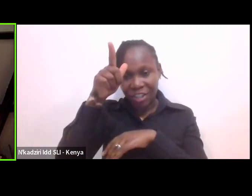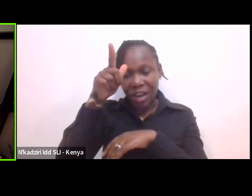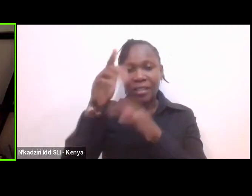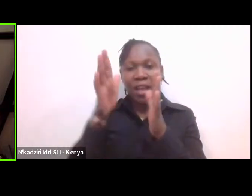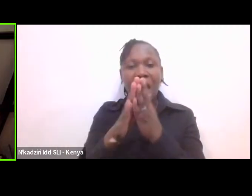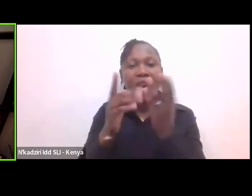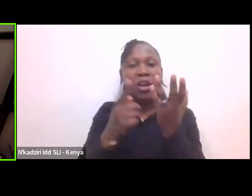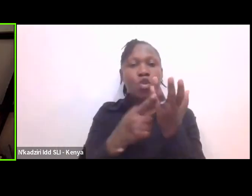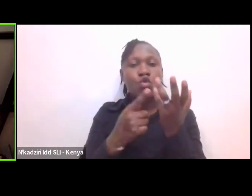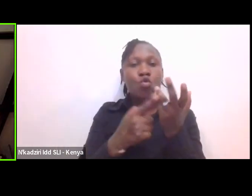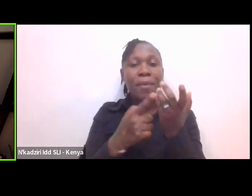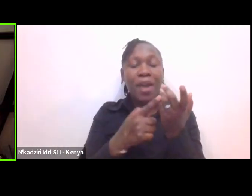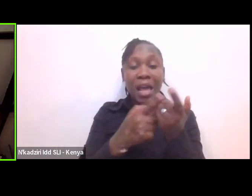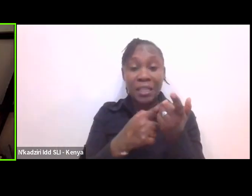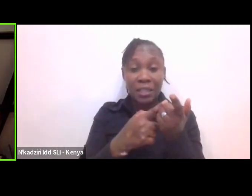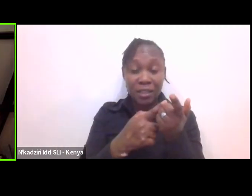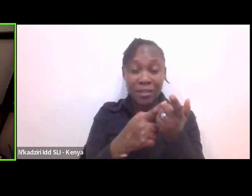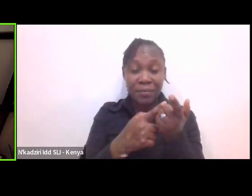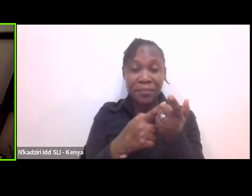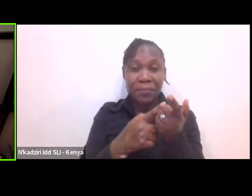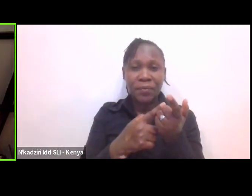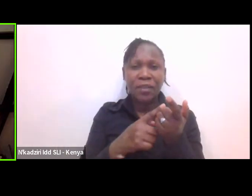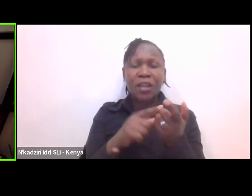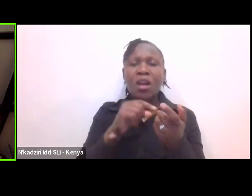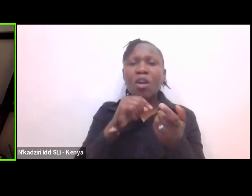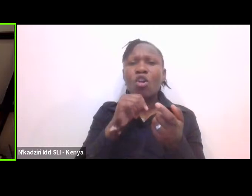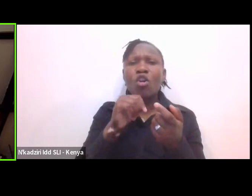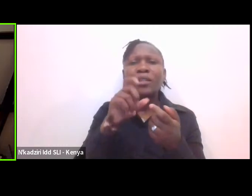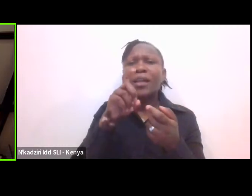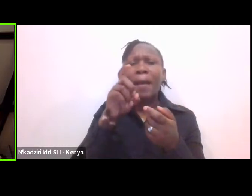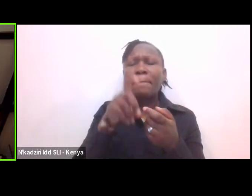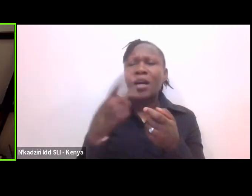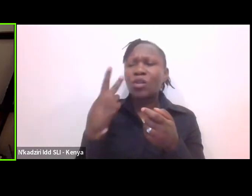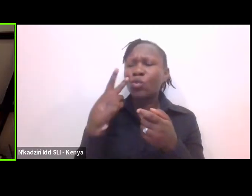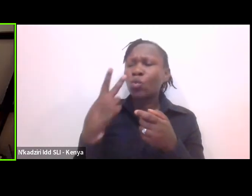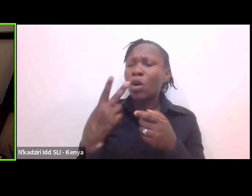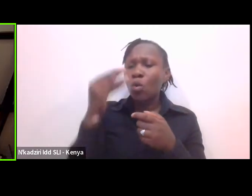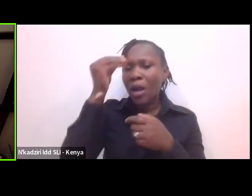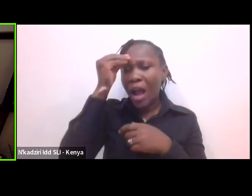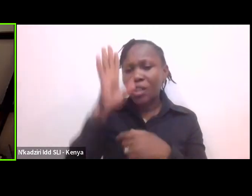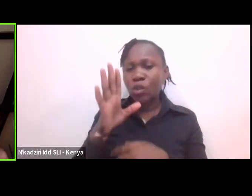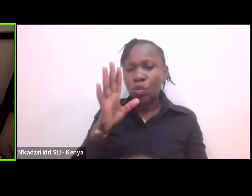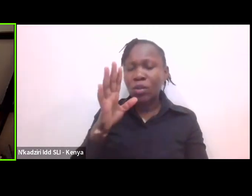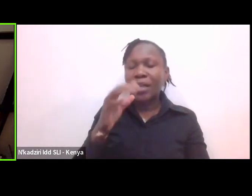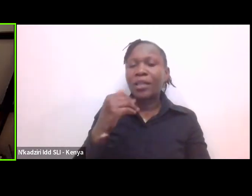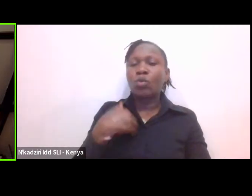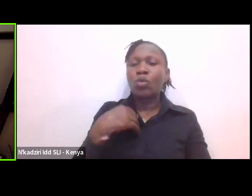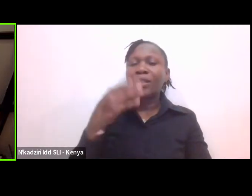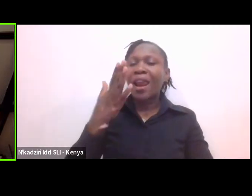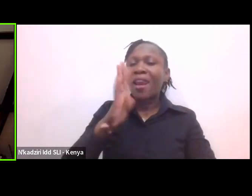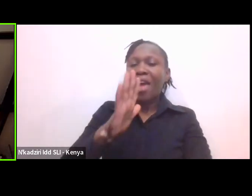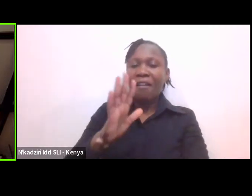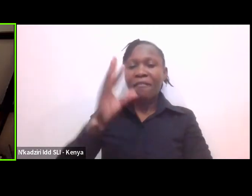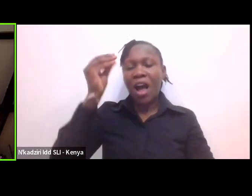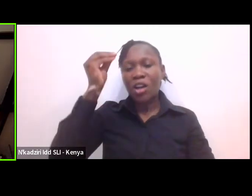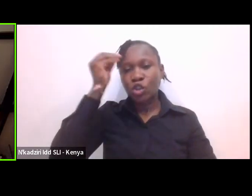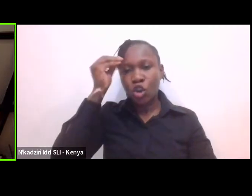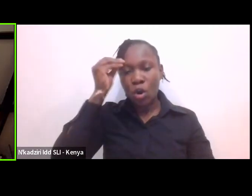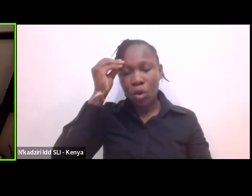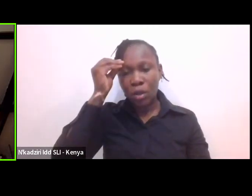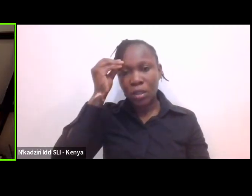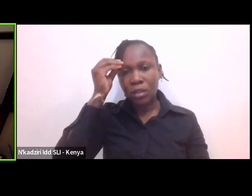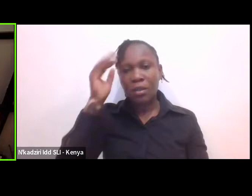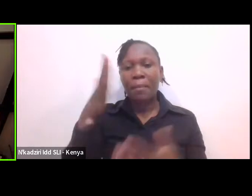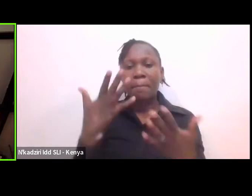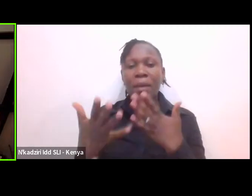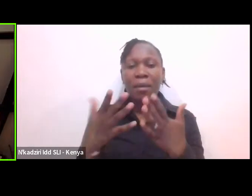Here, I don't need to find out whether a student has or has not been taught, let's say, improper